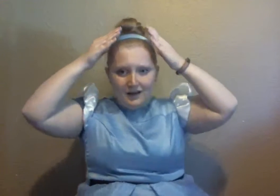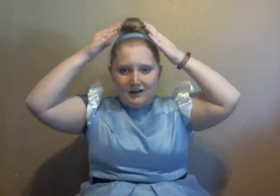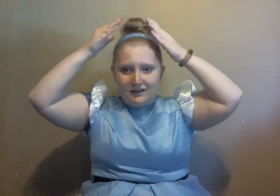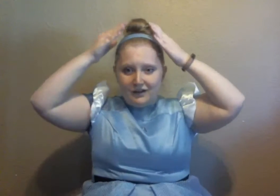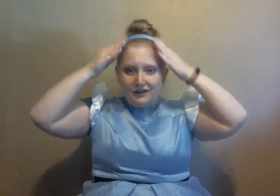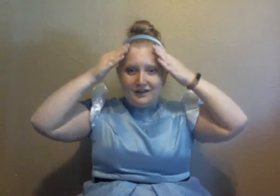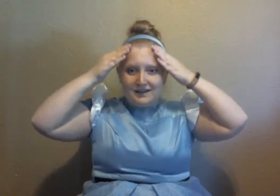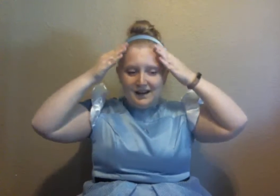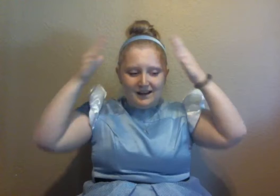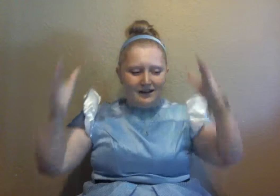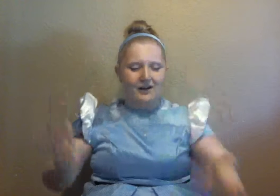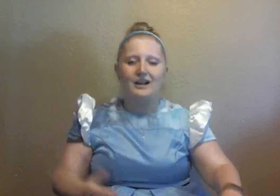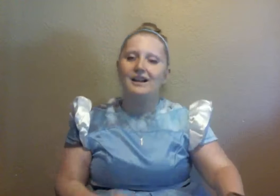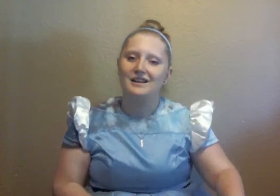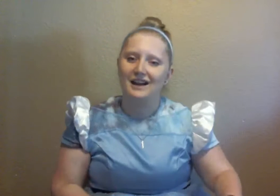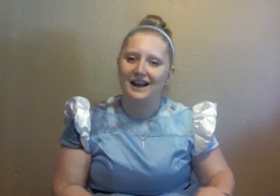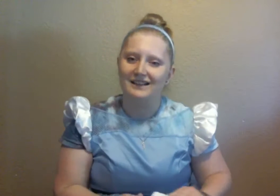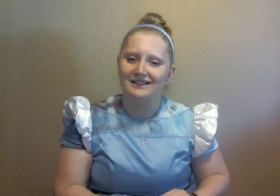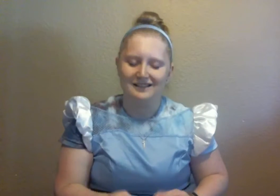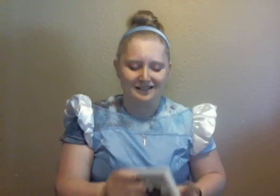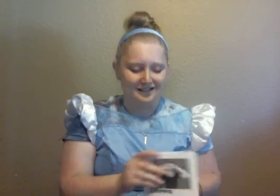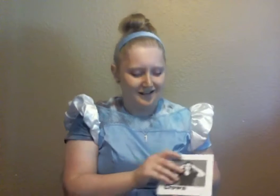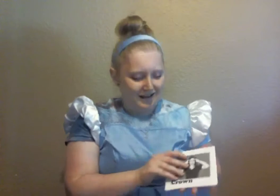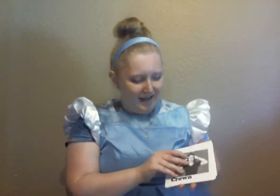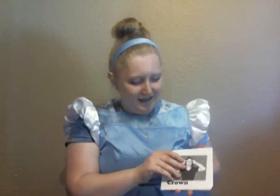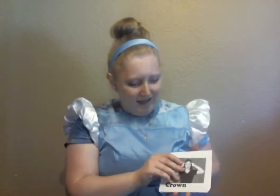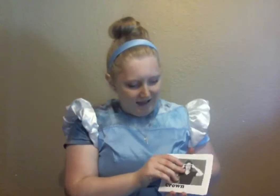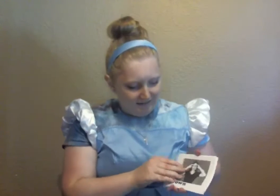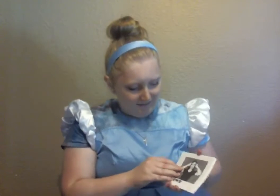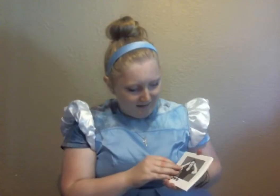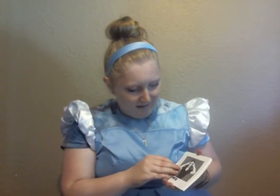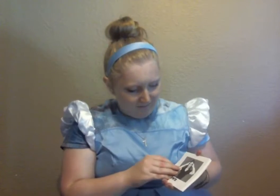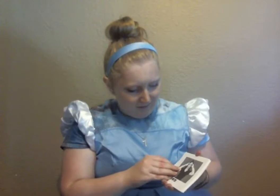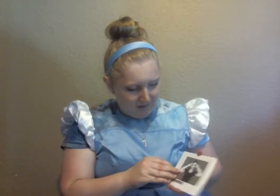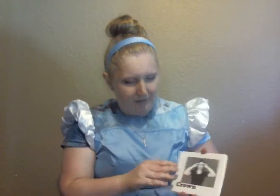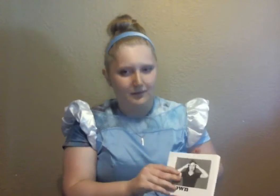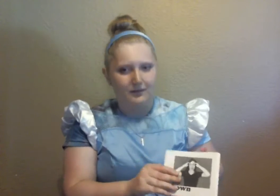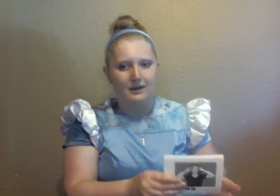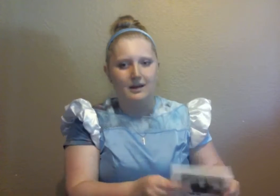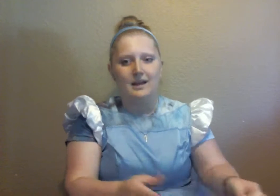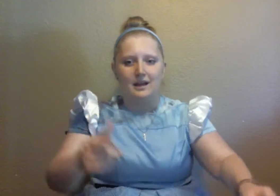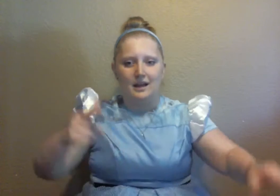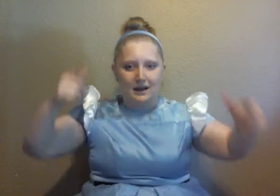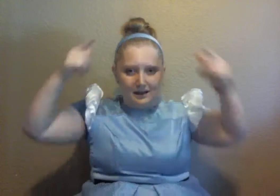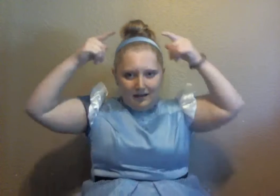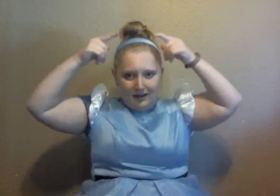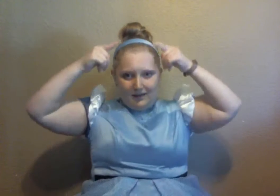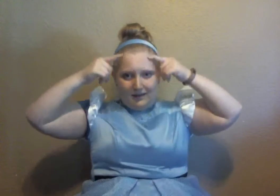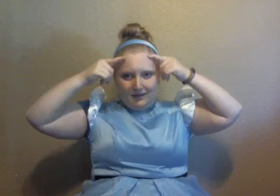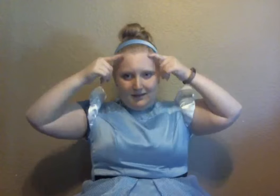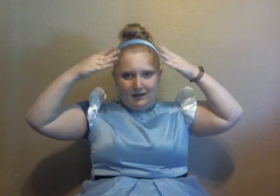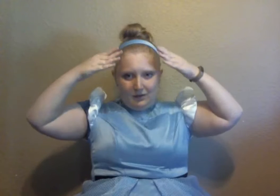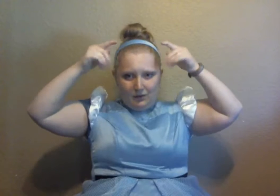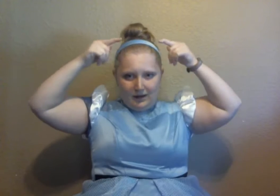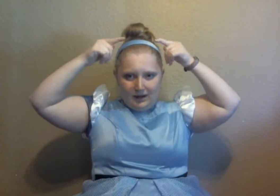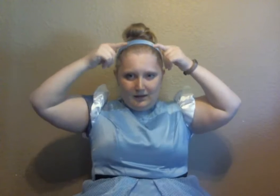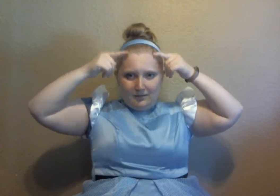So you're just setting a crown on your head. And that is the sign for crown. And it's like this, not your whole head, but